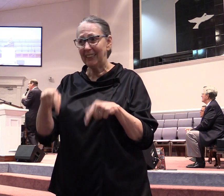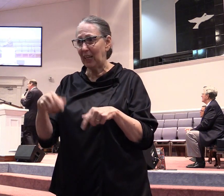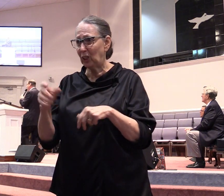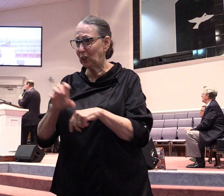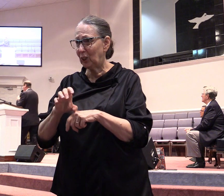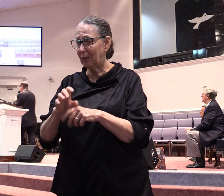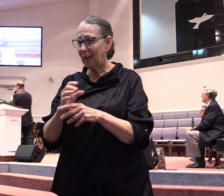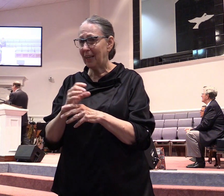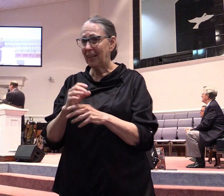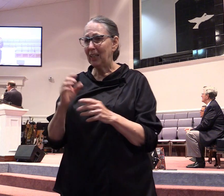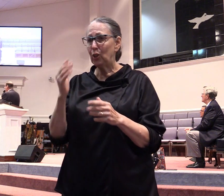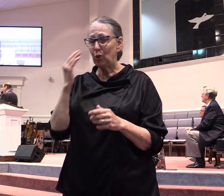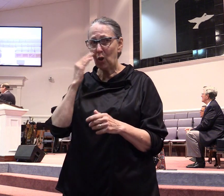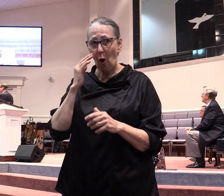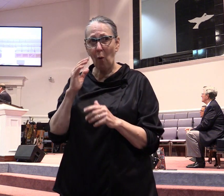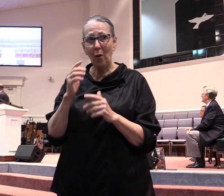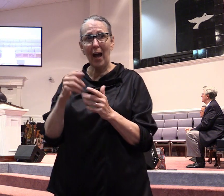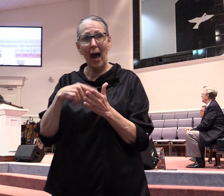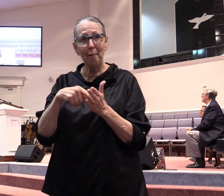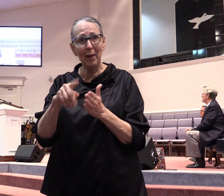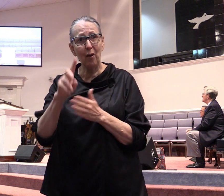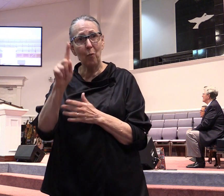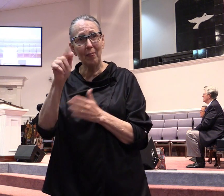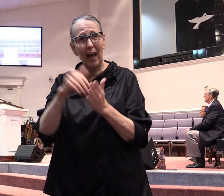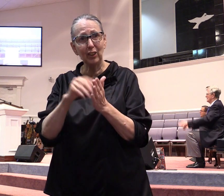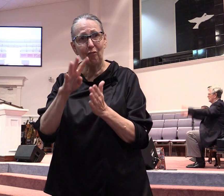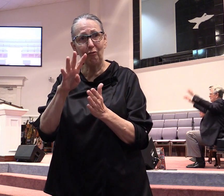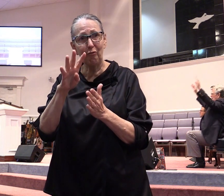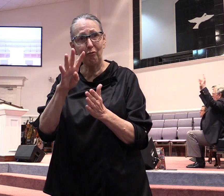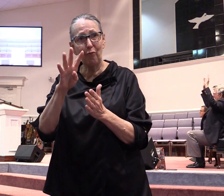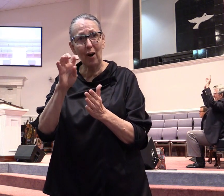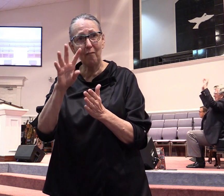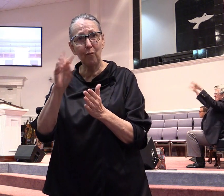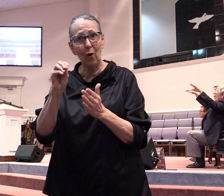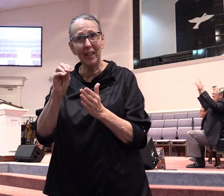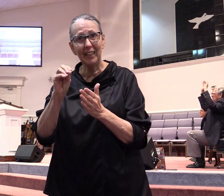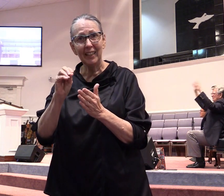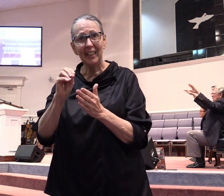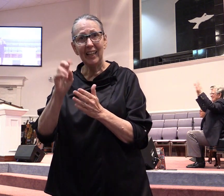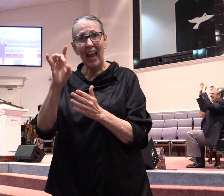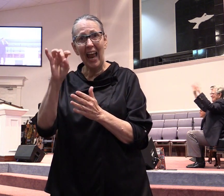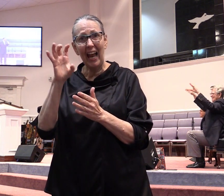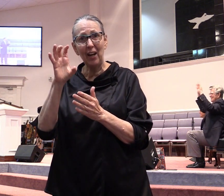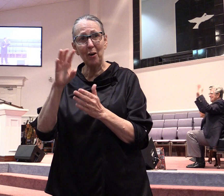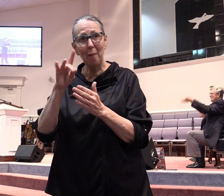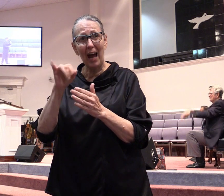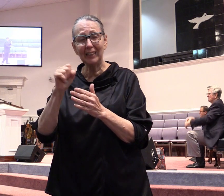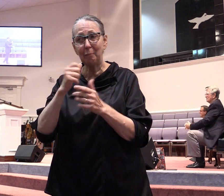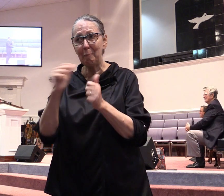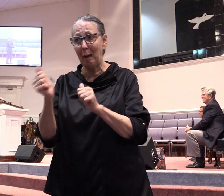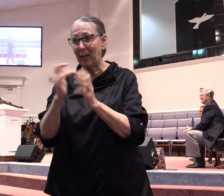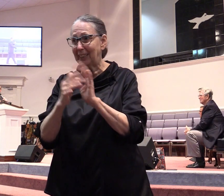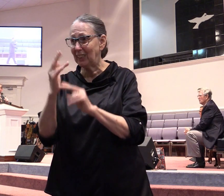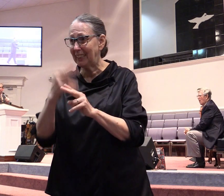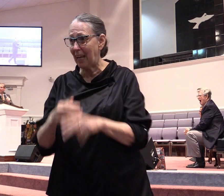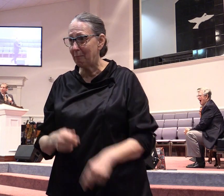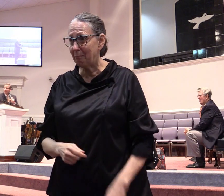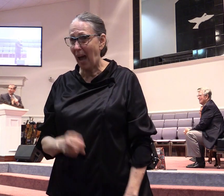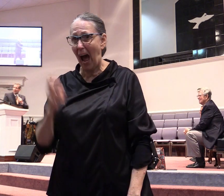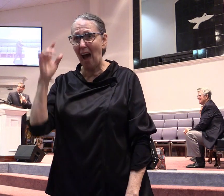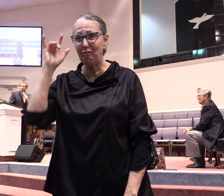free and know it's in the Bible when I paid $1,440 and flew 800 miles to be baptized in the name of Jesus